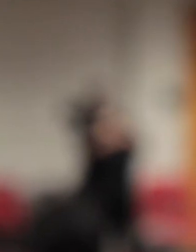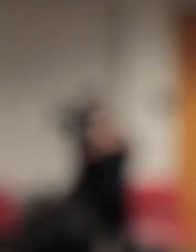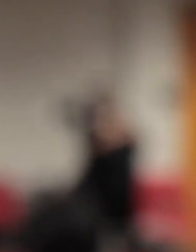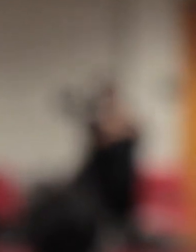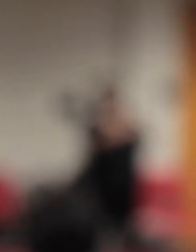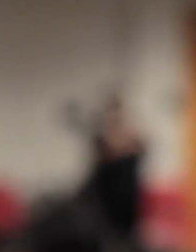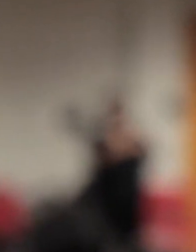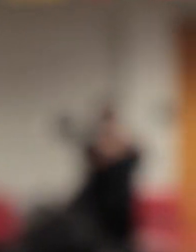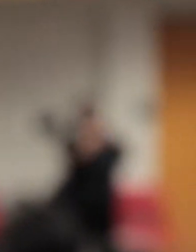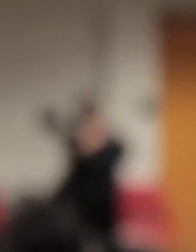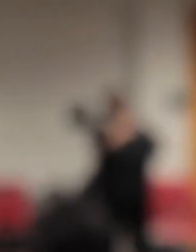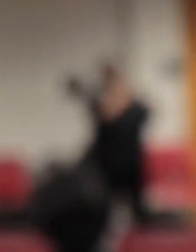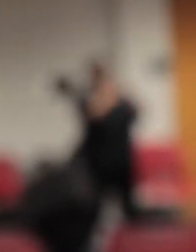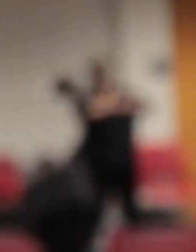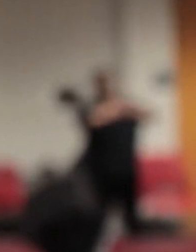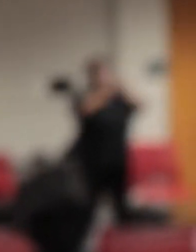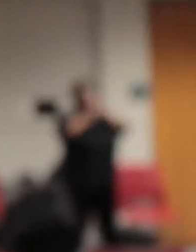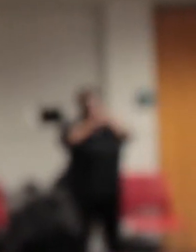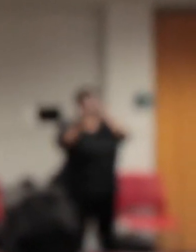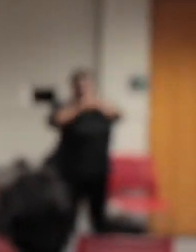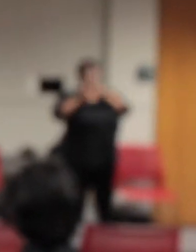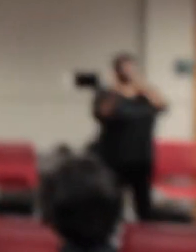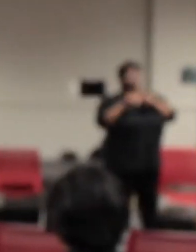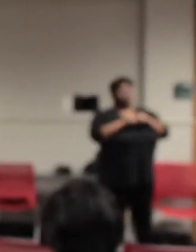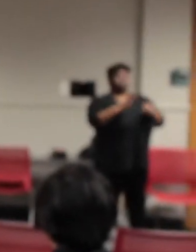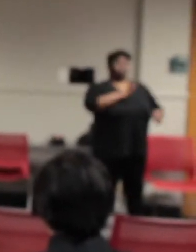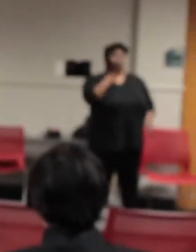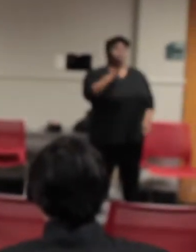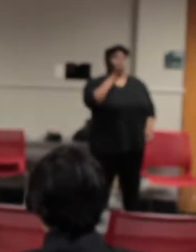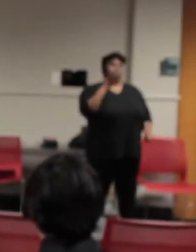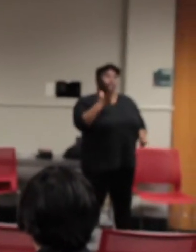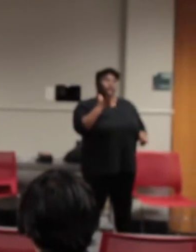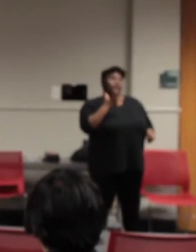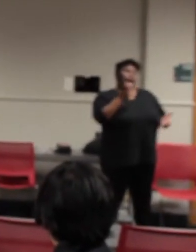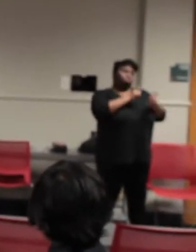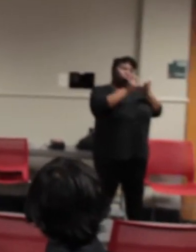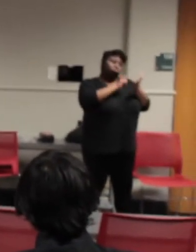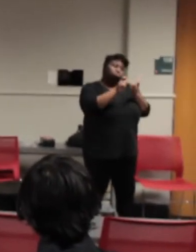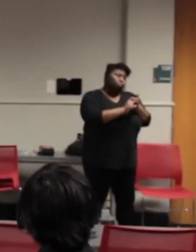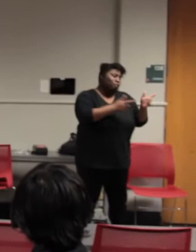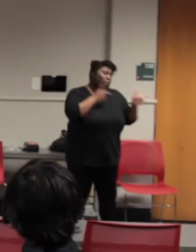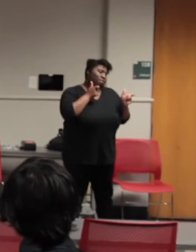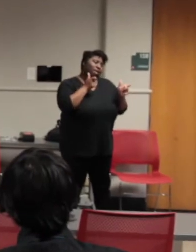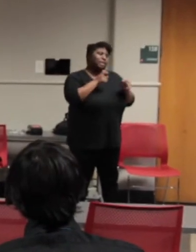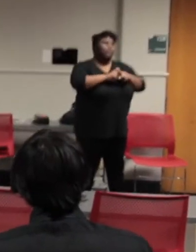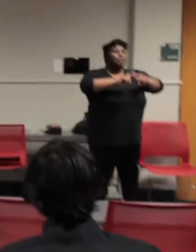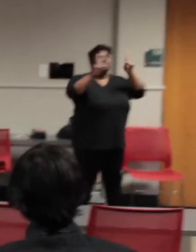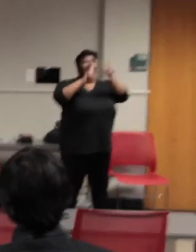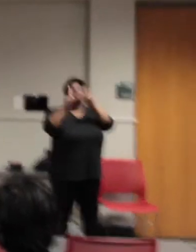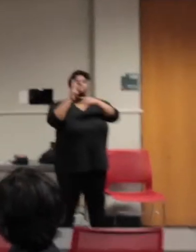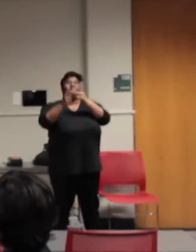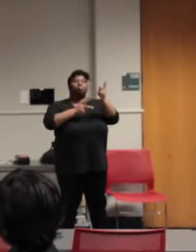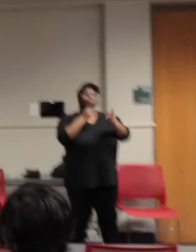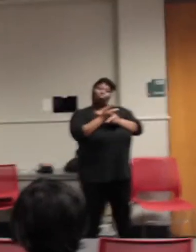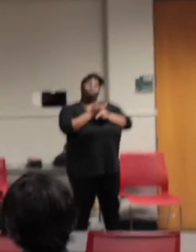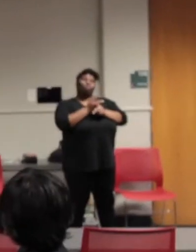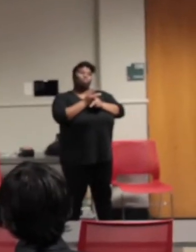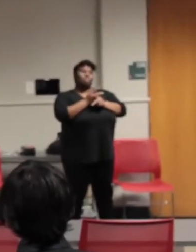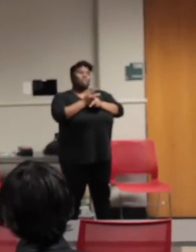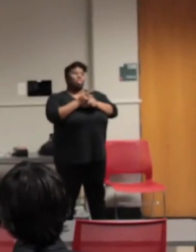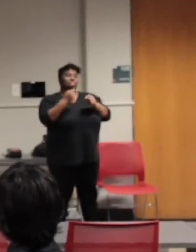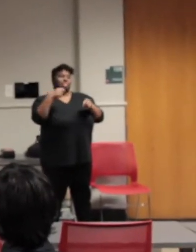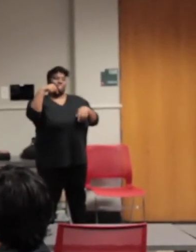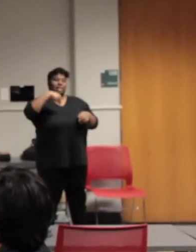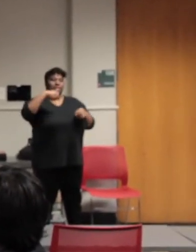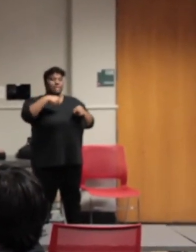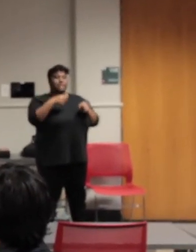the poems, they're, they're different. They're very informal, because they were written very fast, and so they're a different type of things. But these ones were a collection of